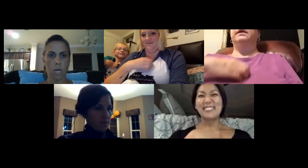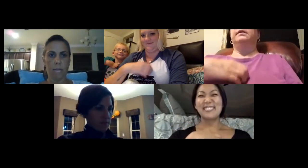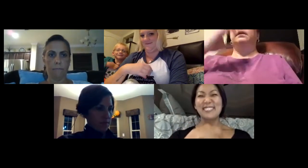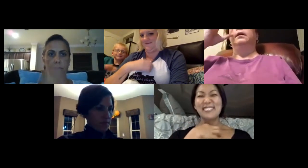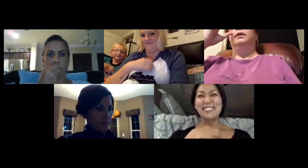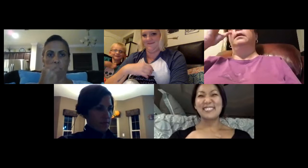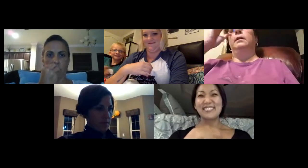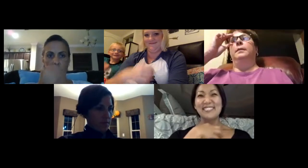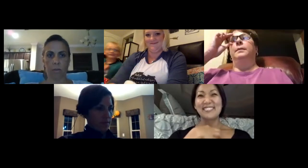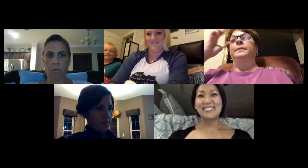hungry. Yep.